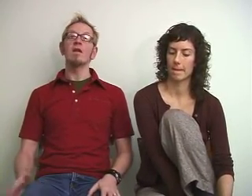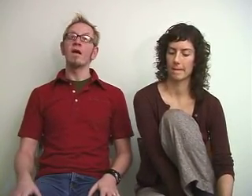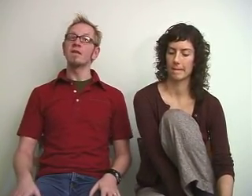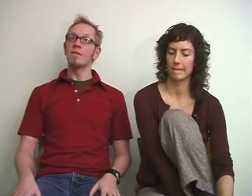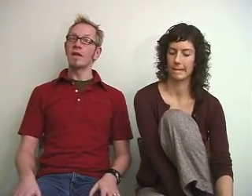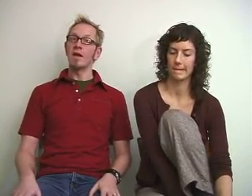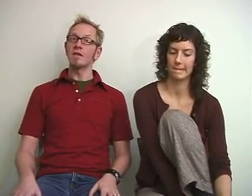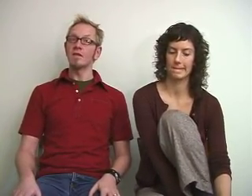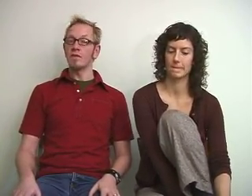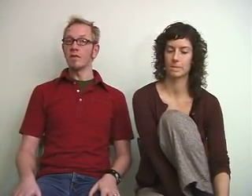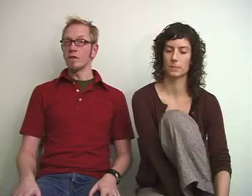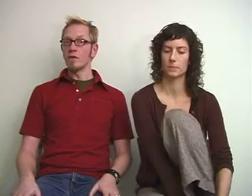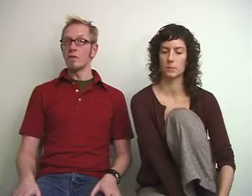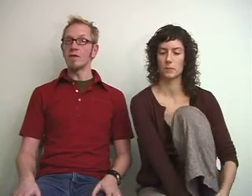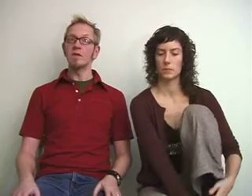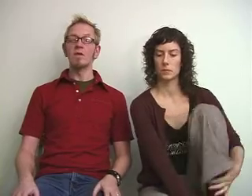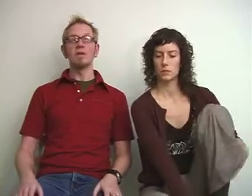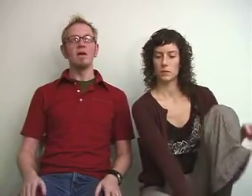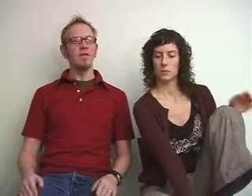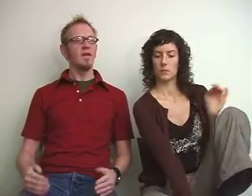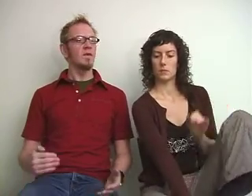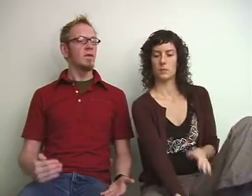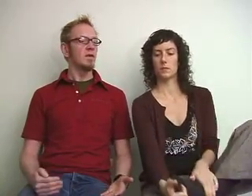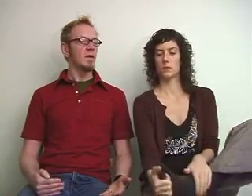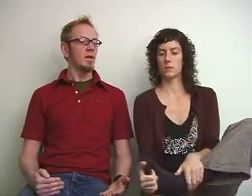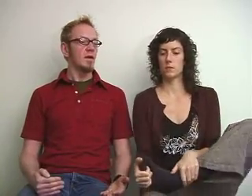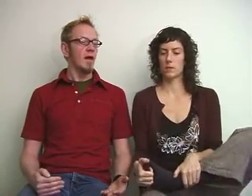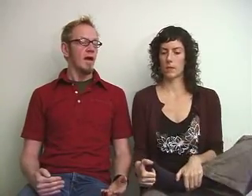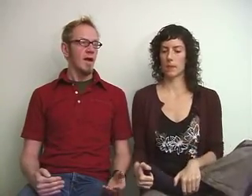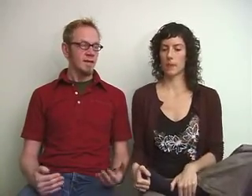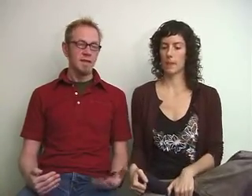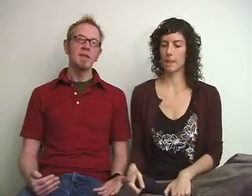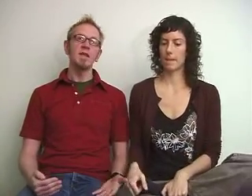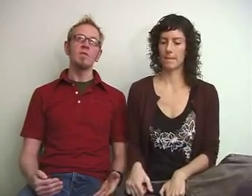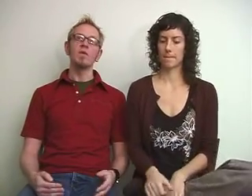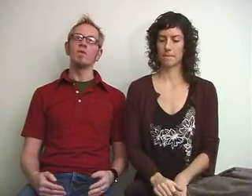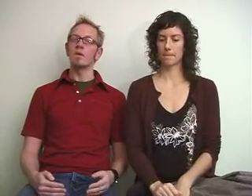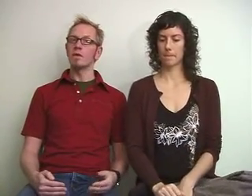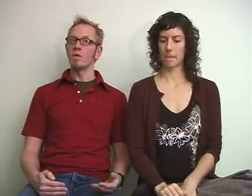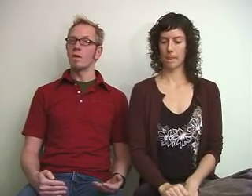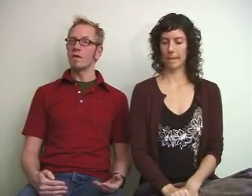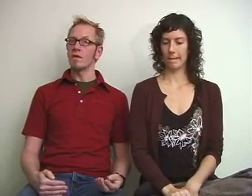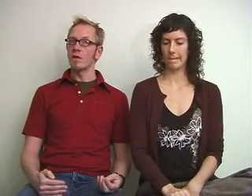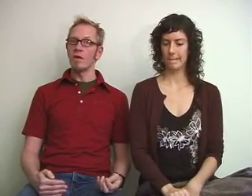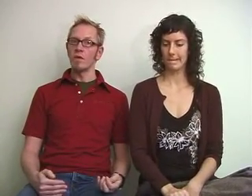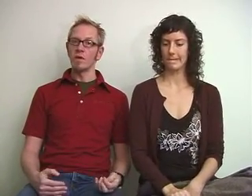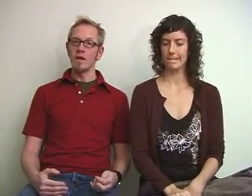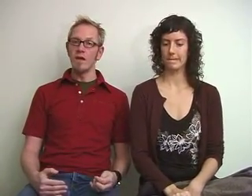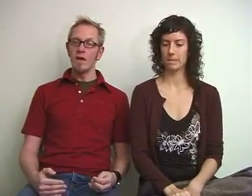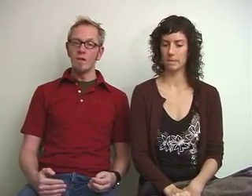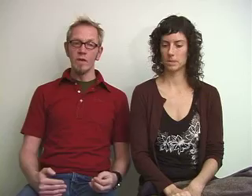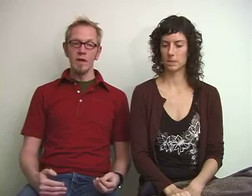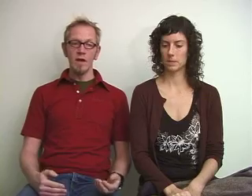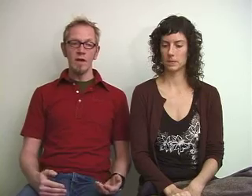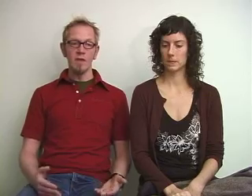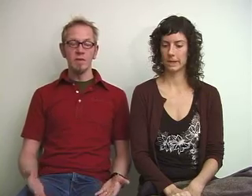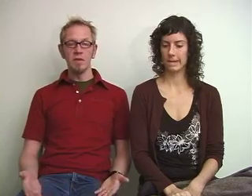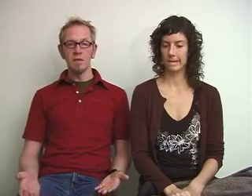recognize something else for the group, and so I feel like we, as a team, we work really well in that way. We are able